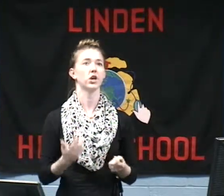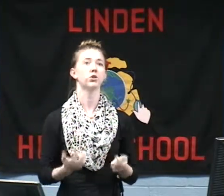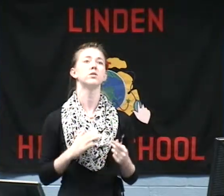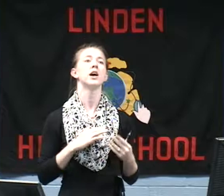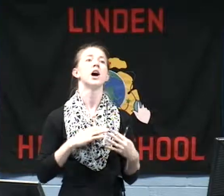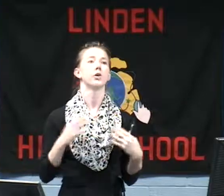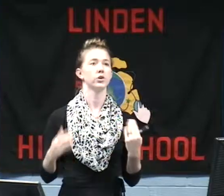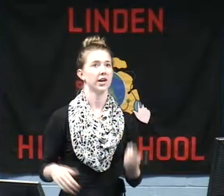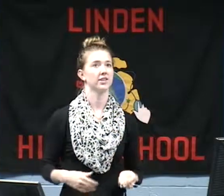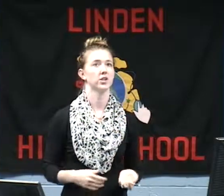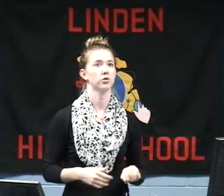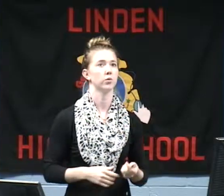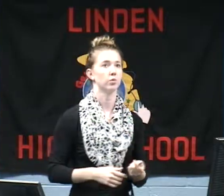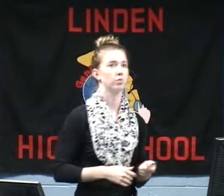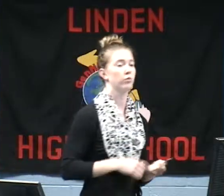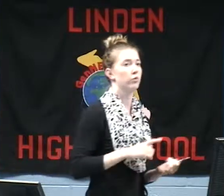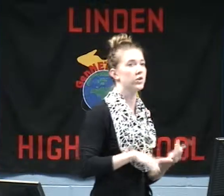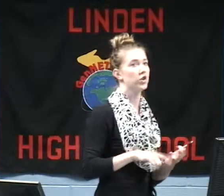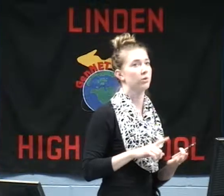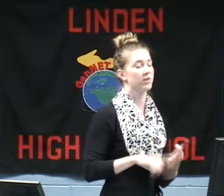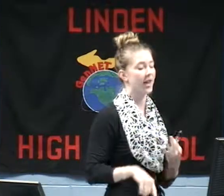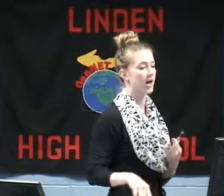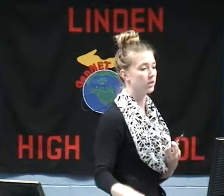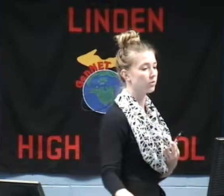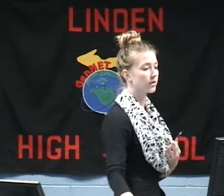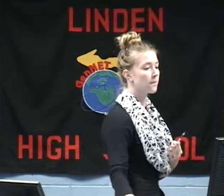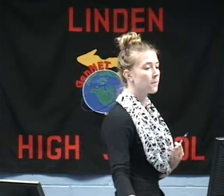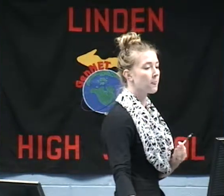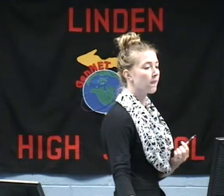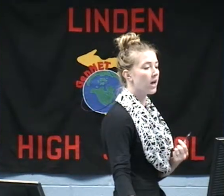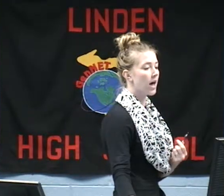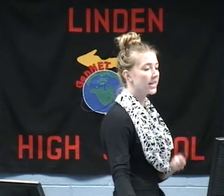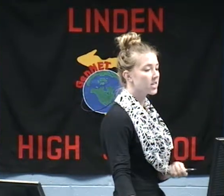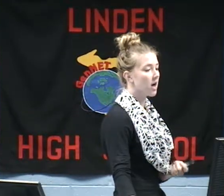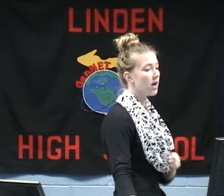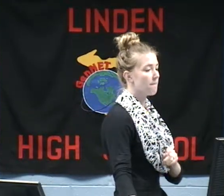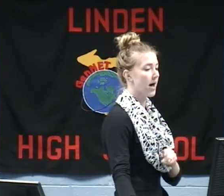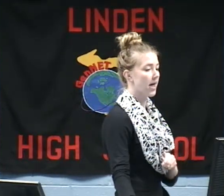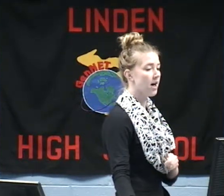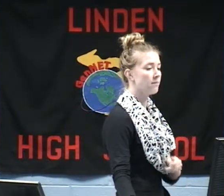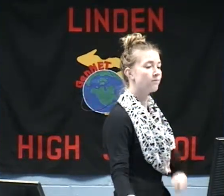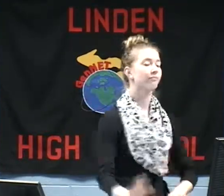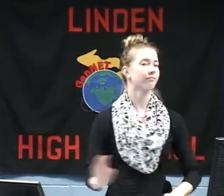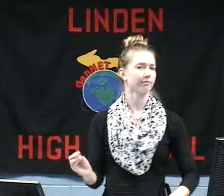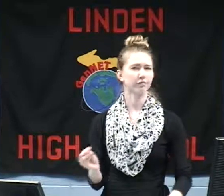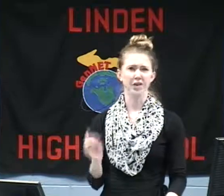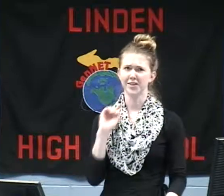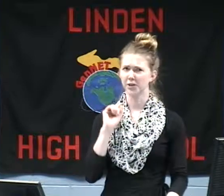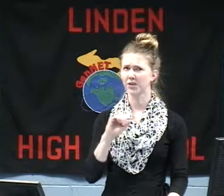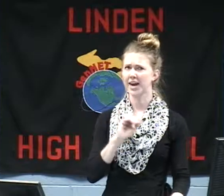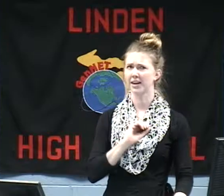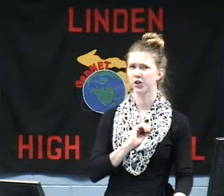use. I want you guys to research and present on those. Atalal and Maya, this one's kind of